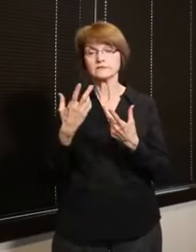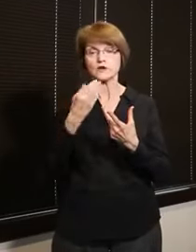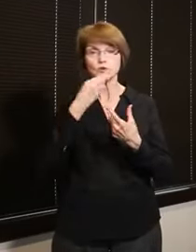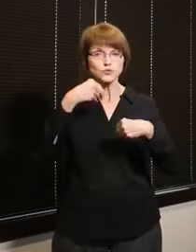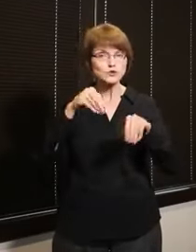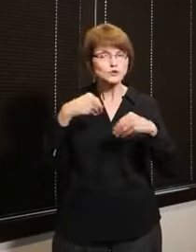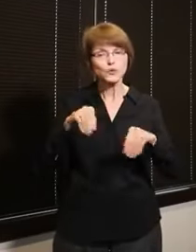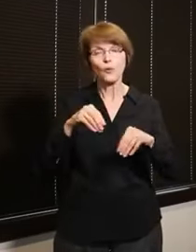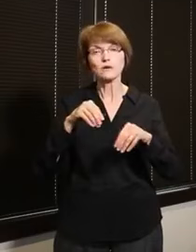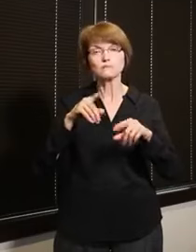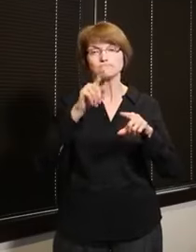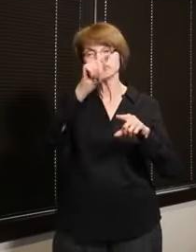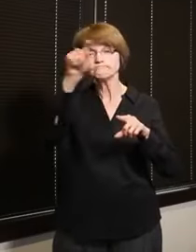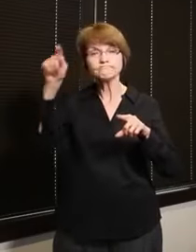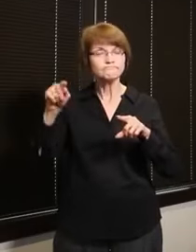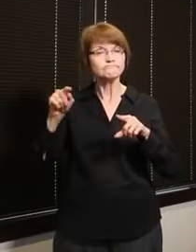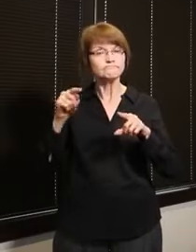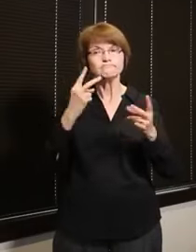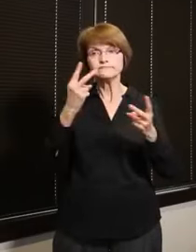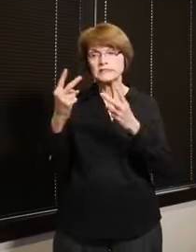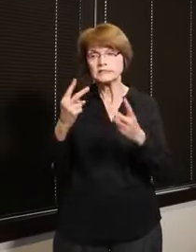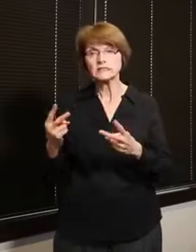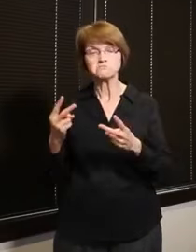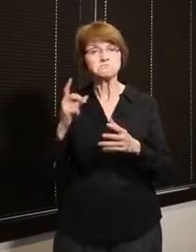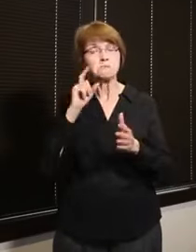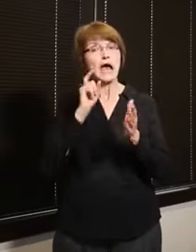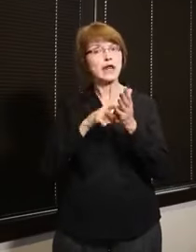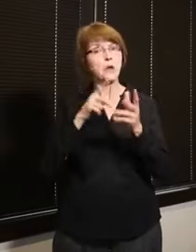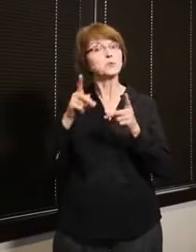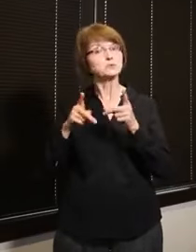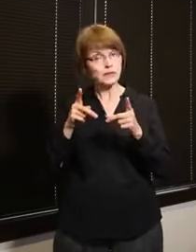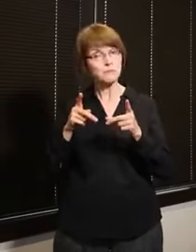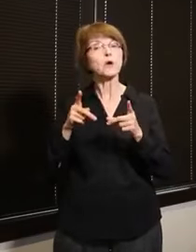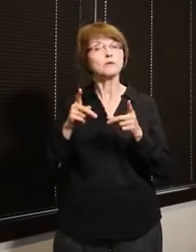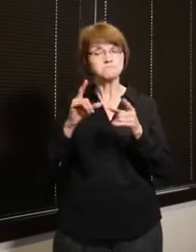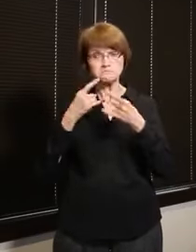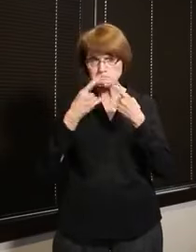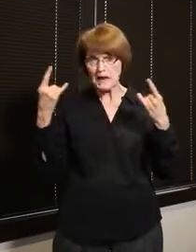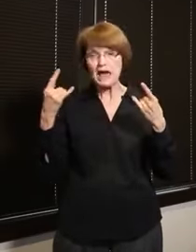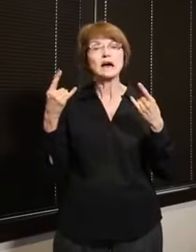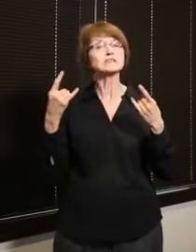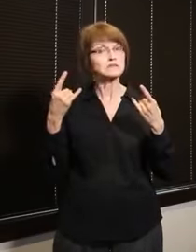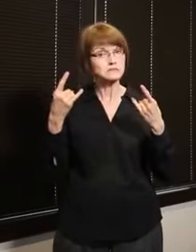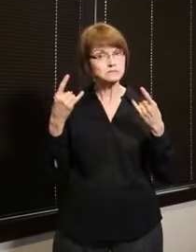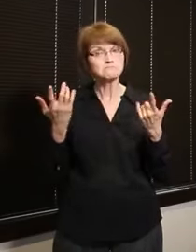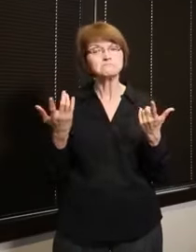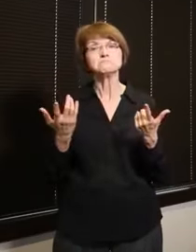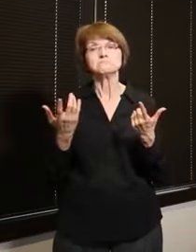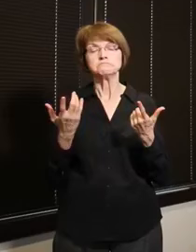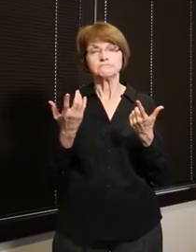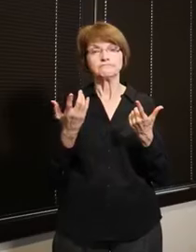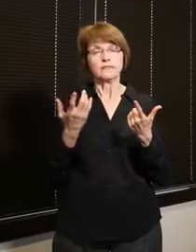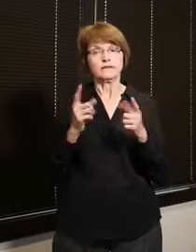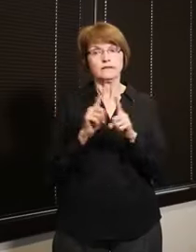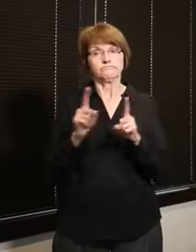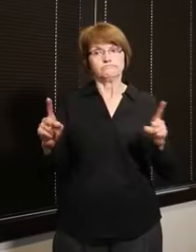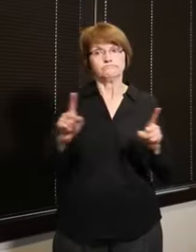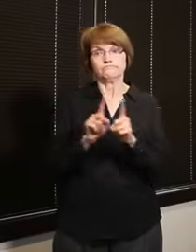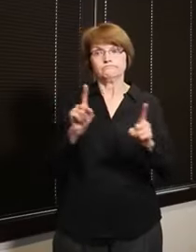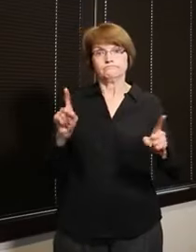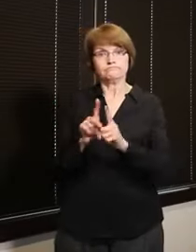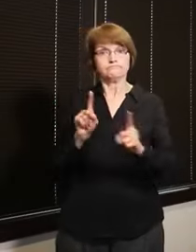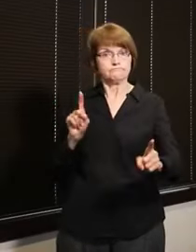store and to other places, and I notice people are wearing masks. They're socially